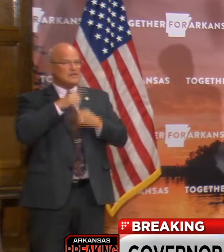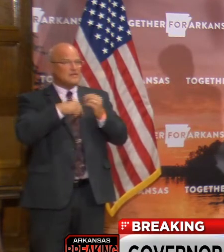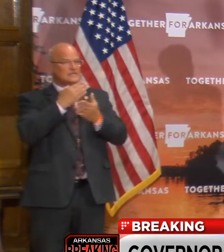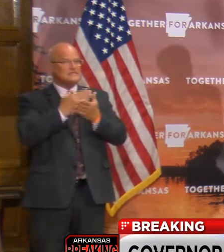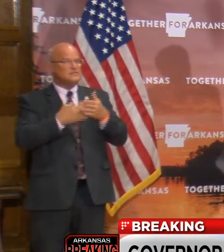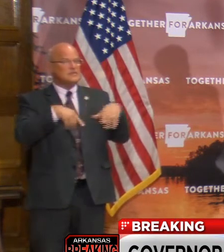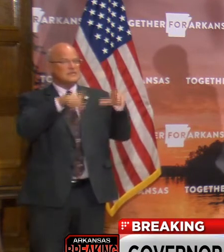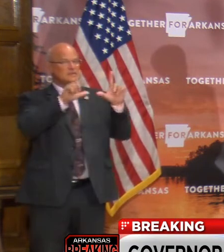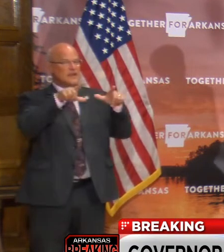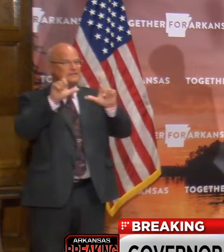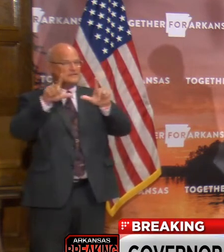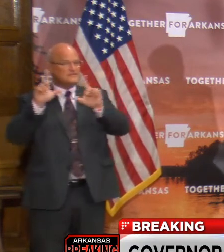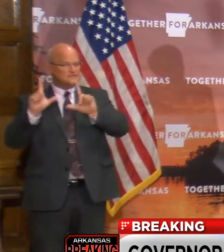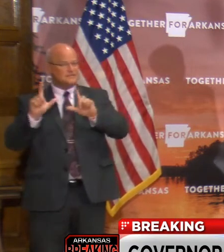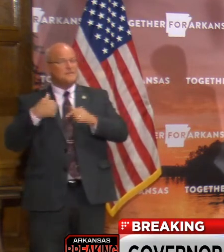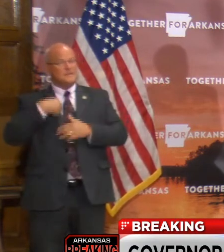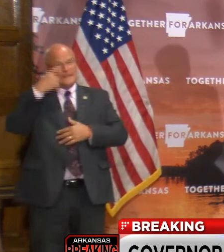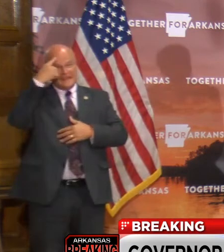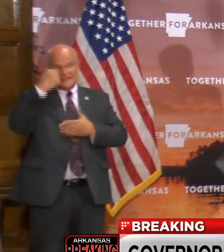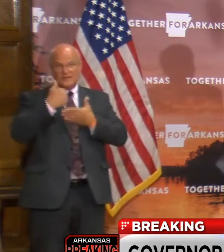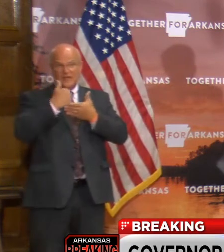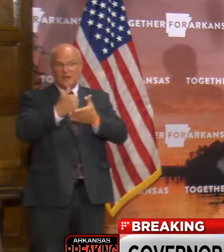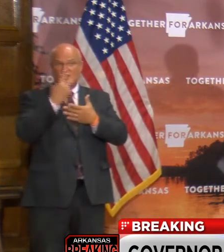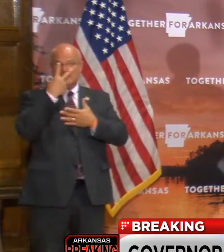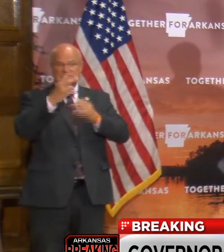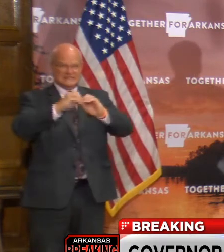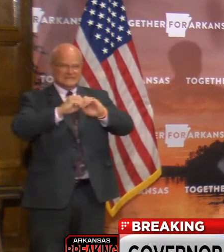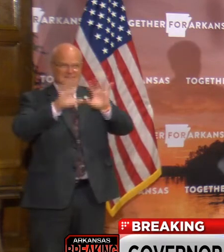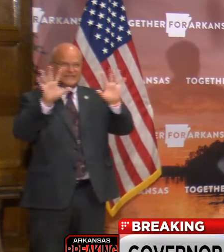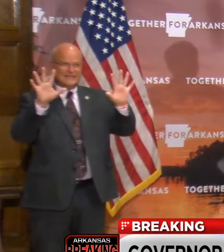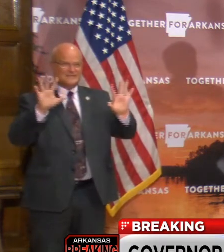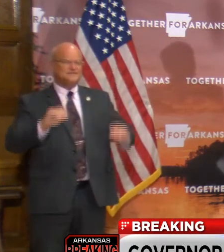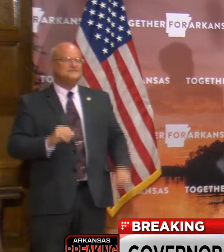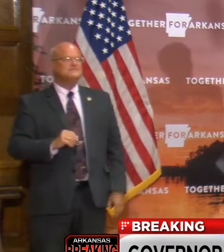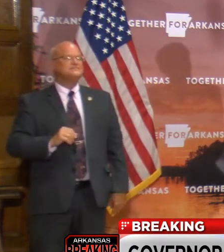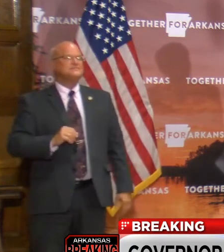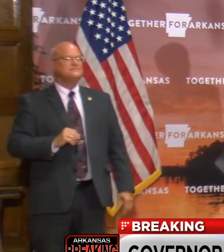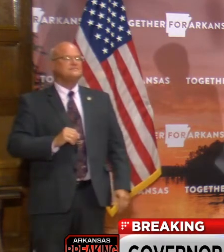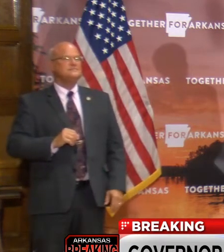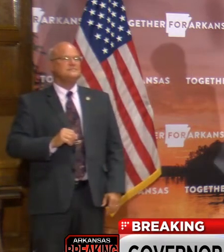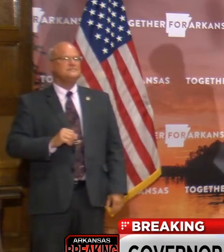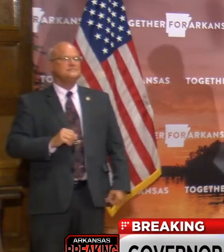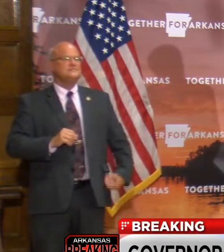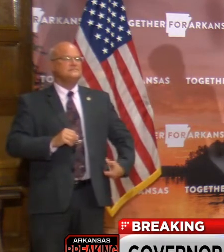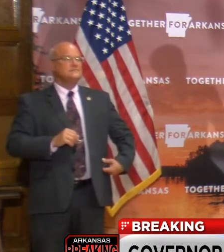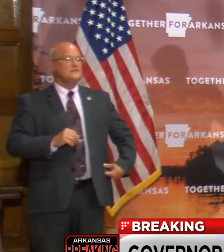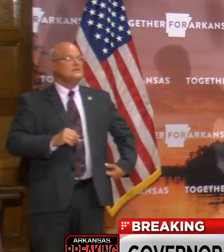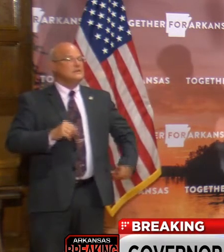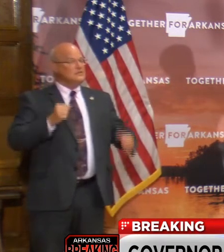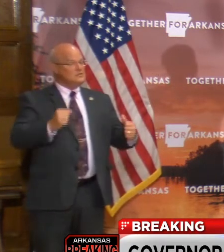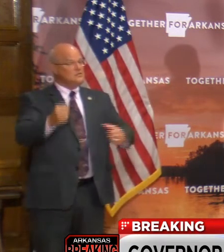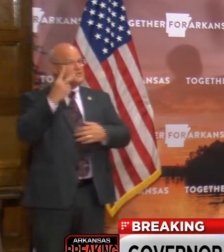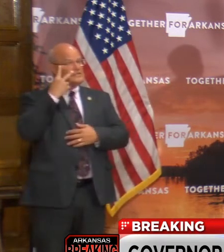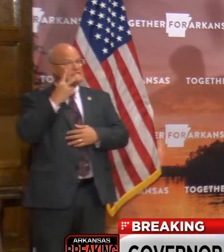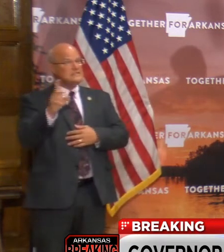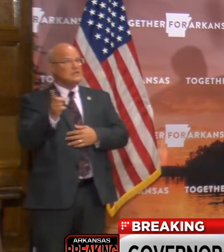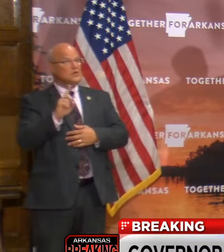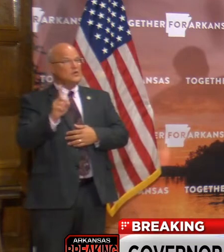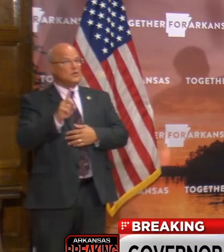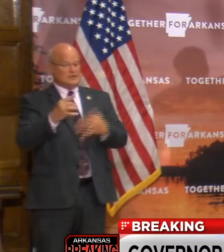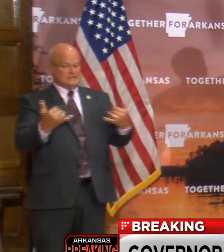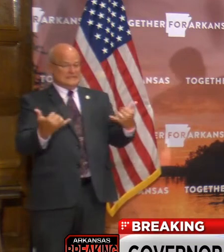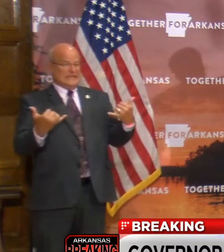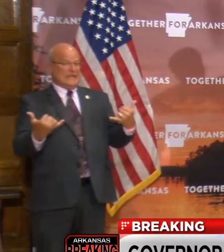of the graphs that I think are helpful to see it as well. And you can see where we are